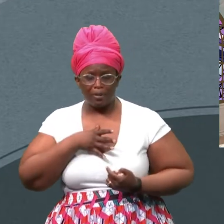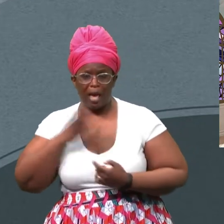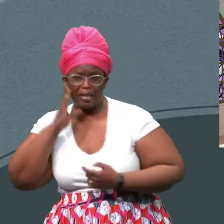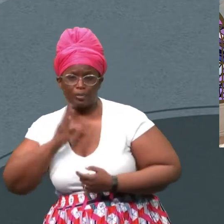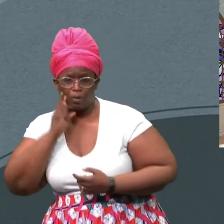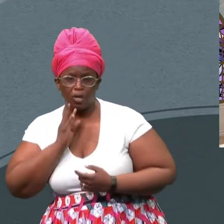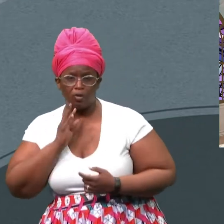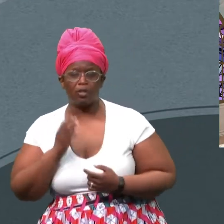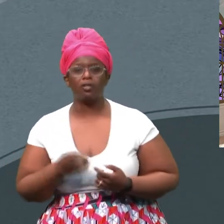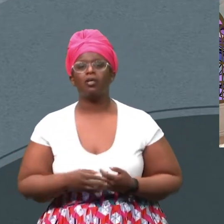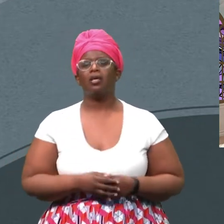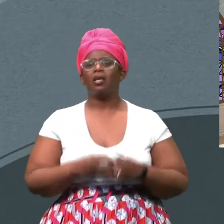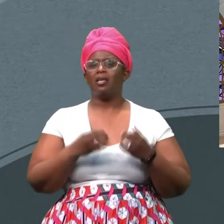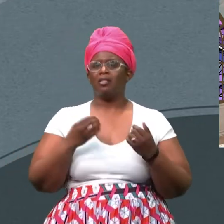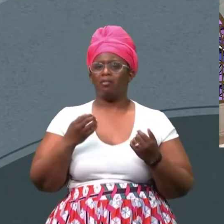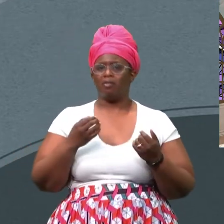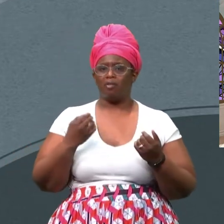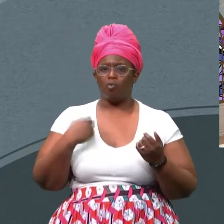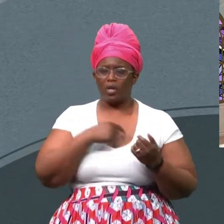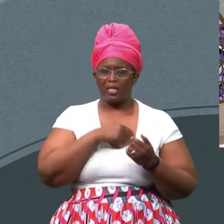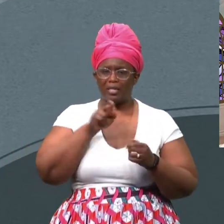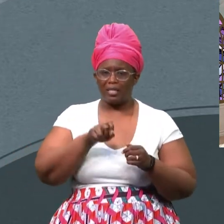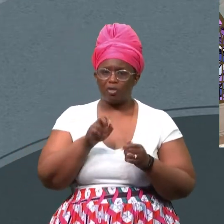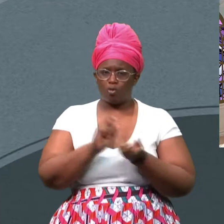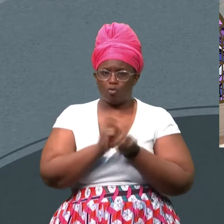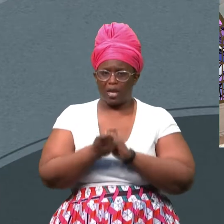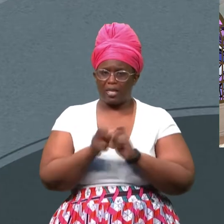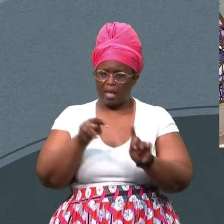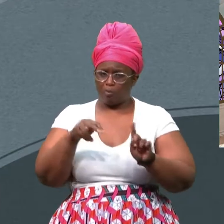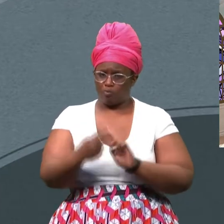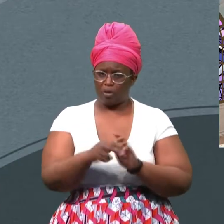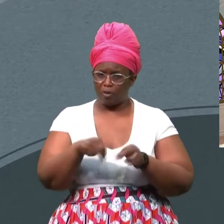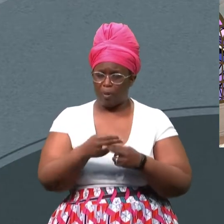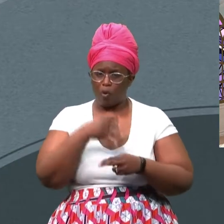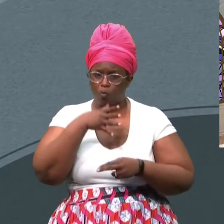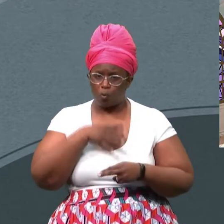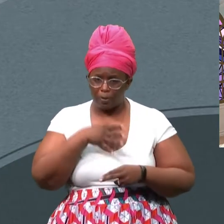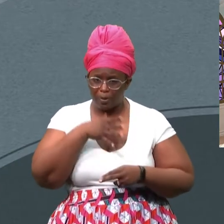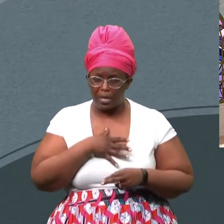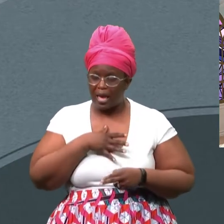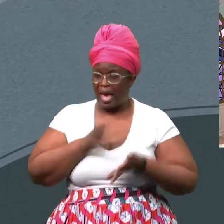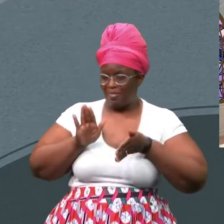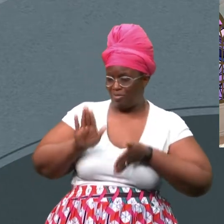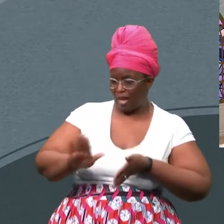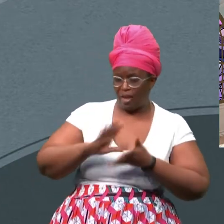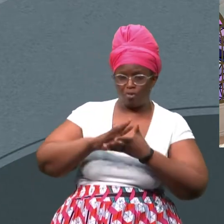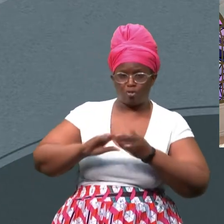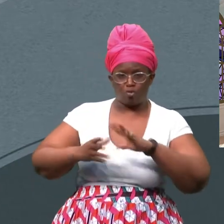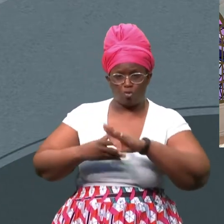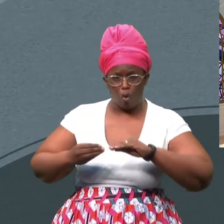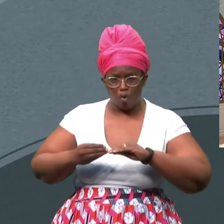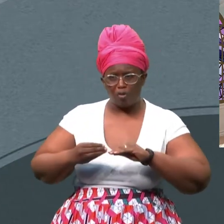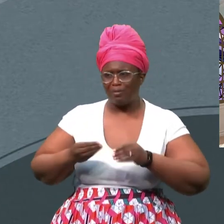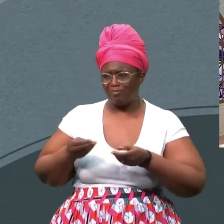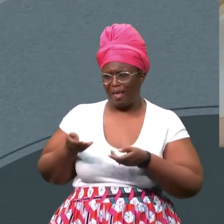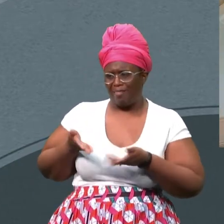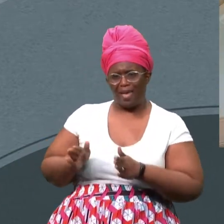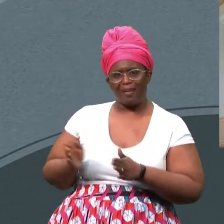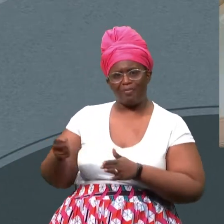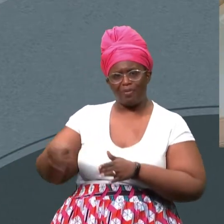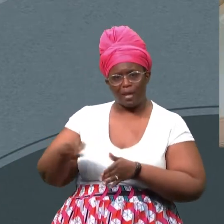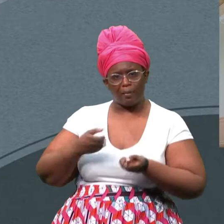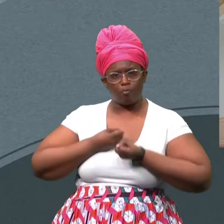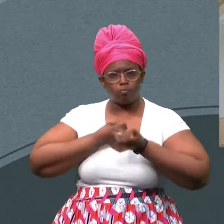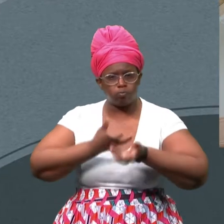take a fresh look at women, we need to allow them to tell their story from their character and from their lens. There are